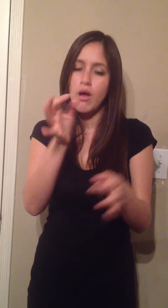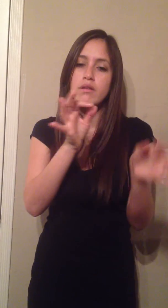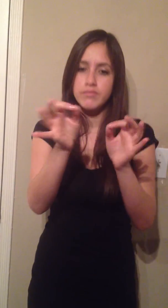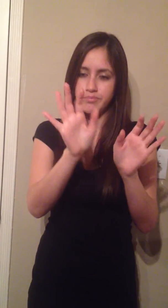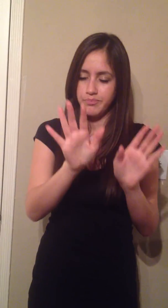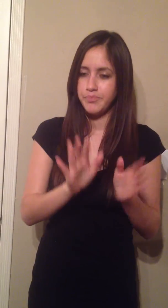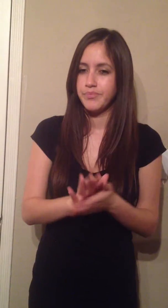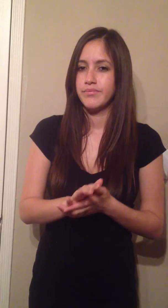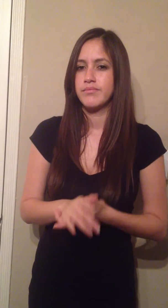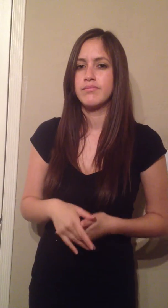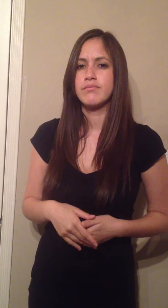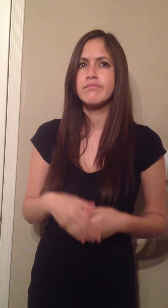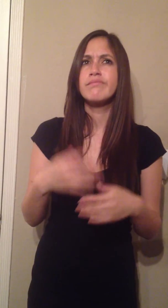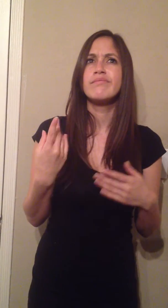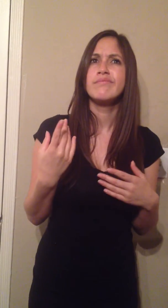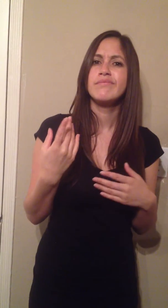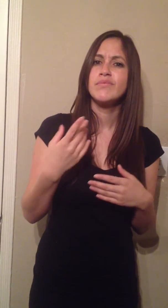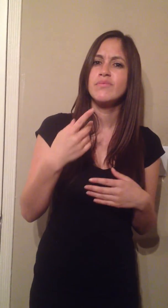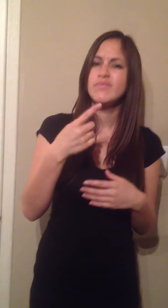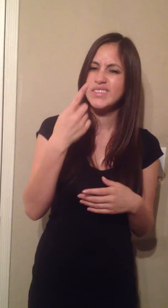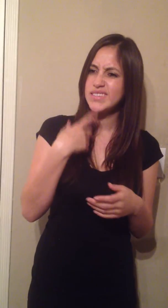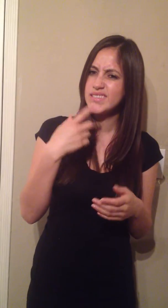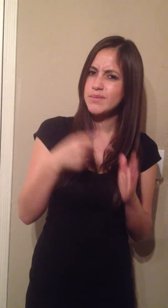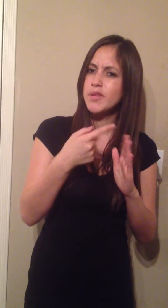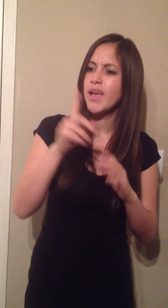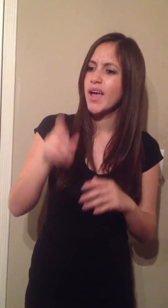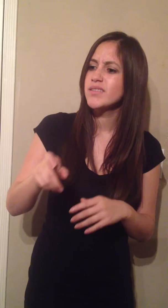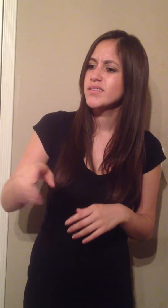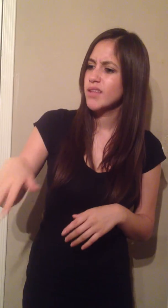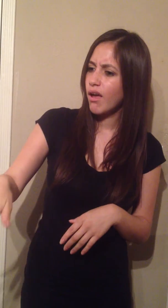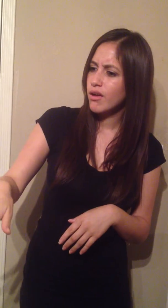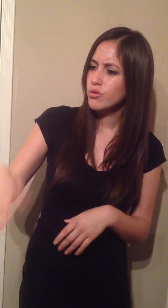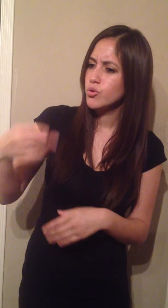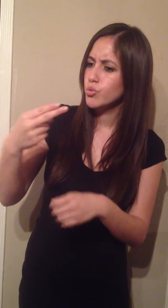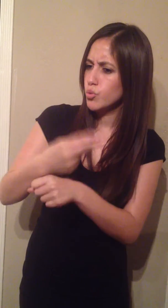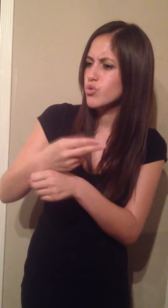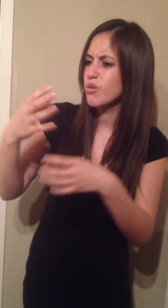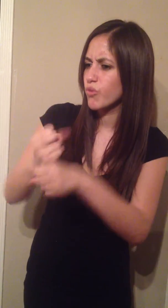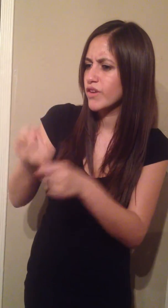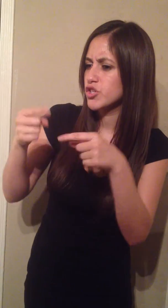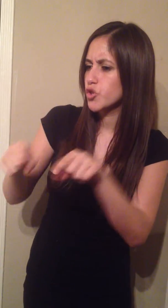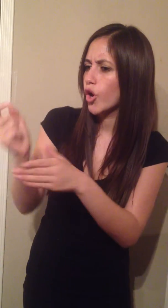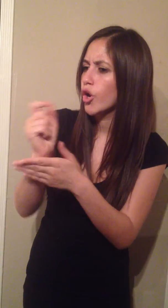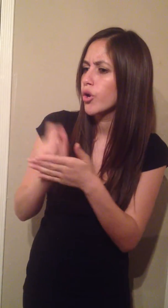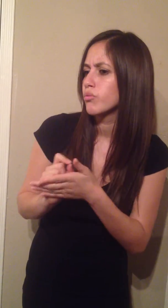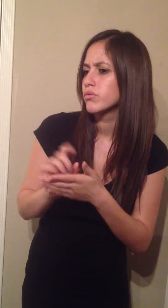ask, do you use abbreviations when you take notes? And they say, oh no, I would never do that. And I ask